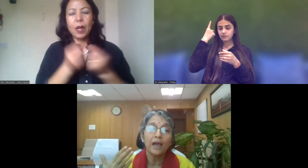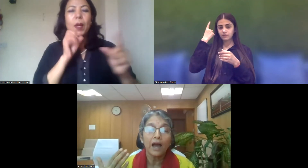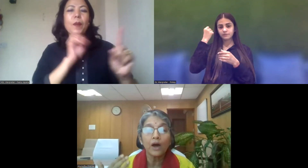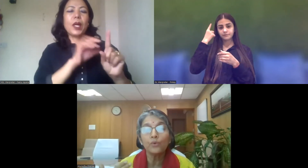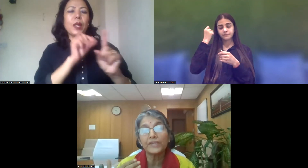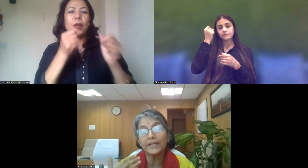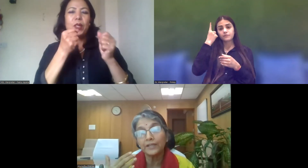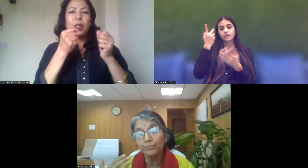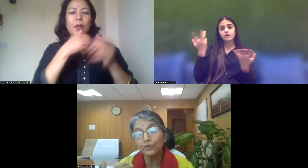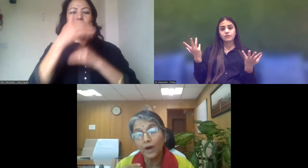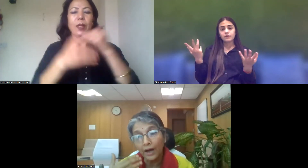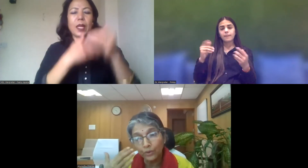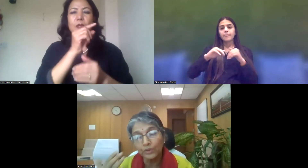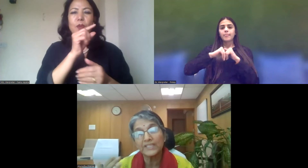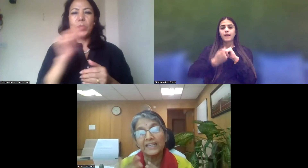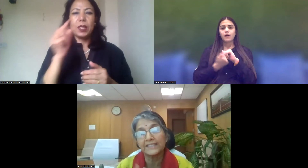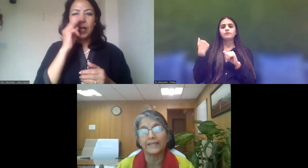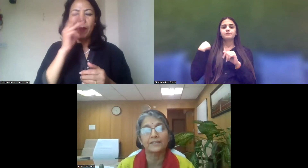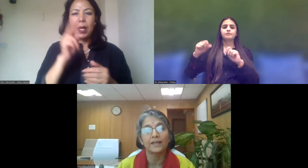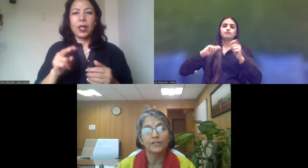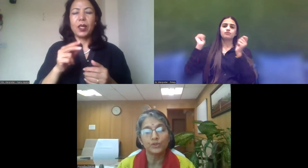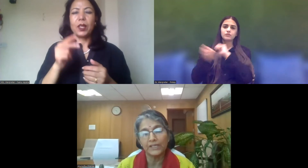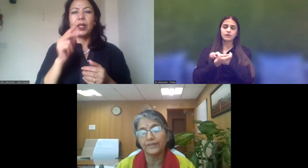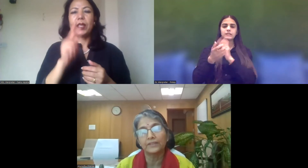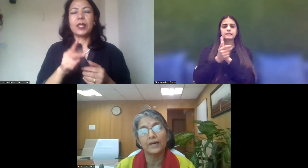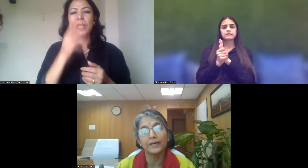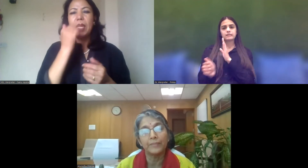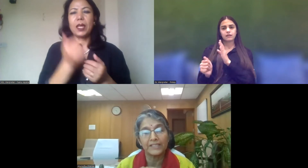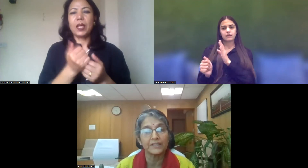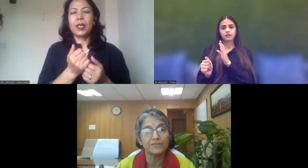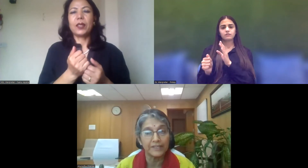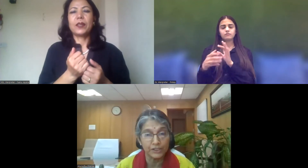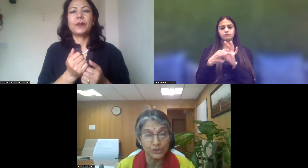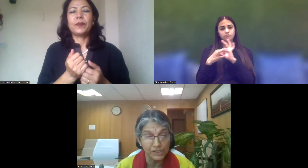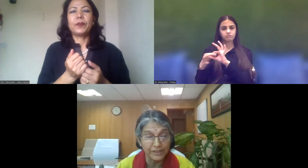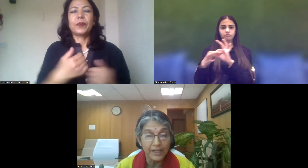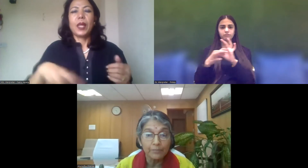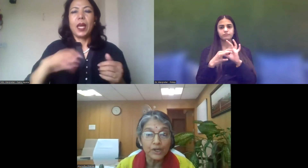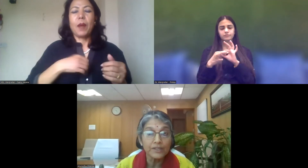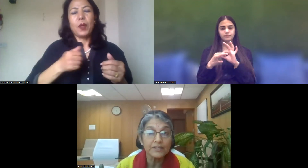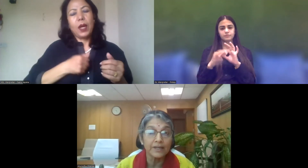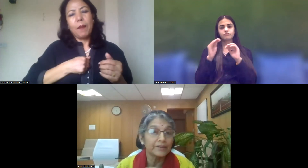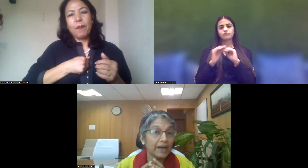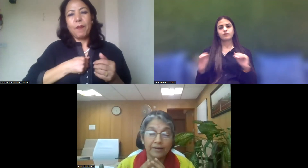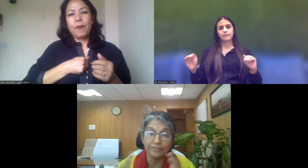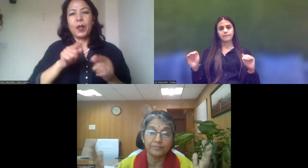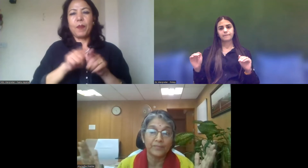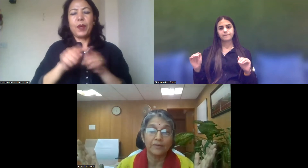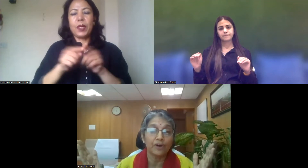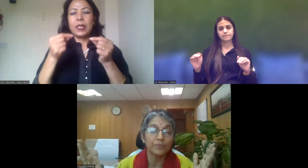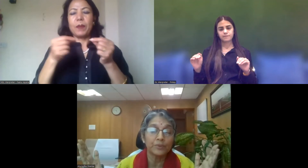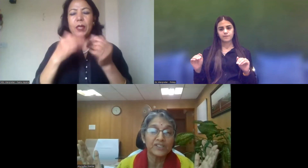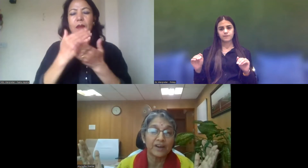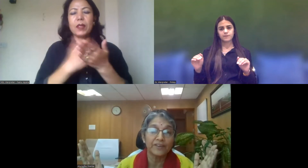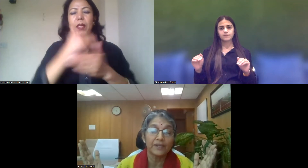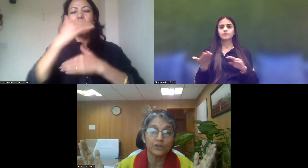understanding how we can improve our own skill sets to deal with matters related to children, because they are